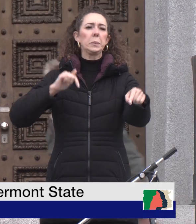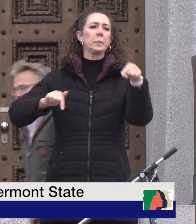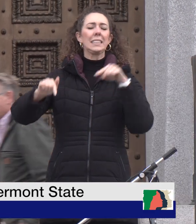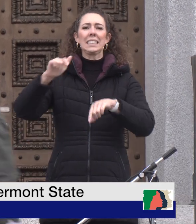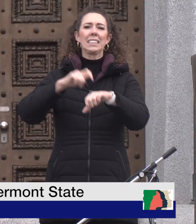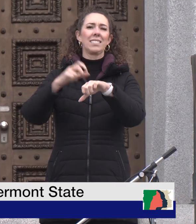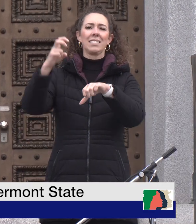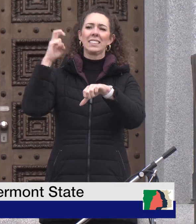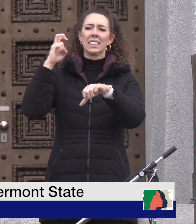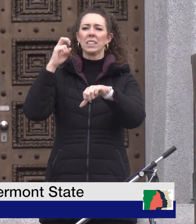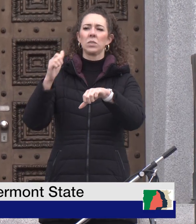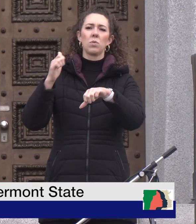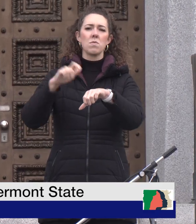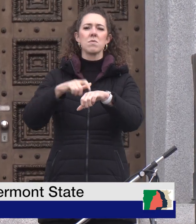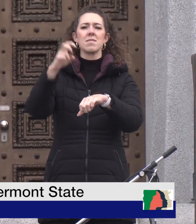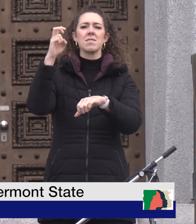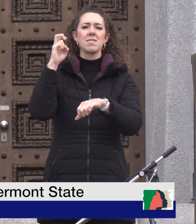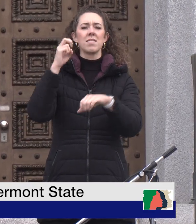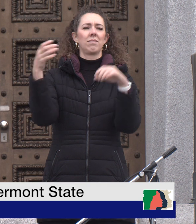Kamala.